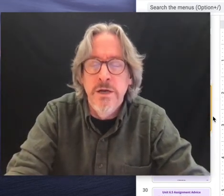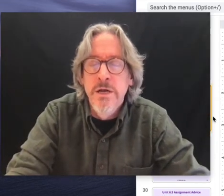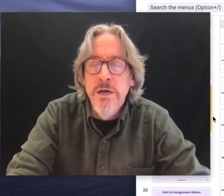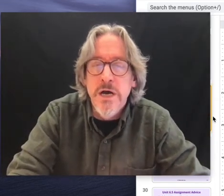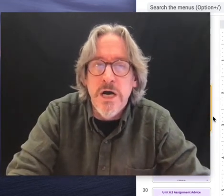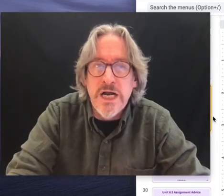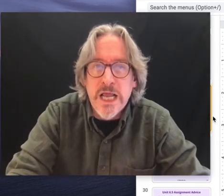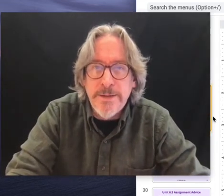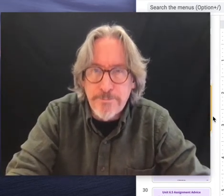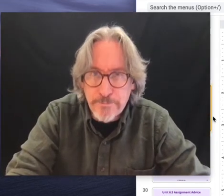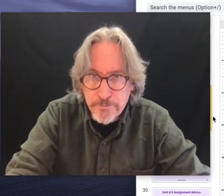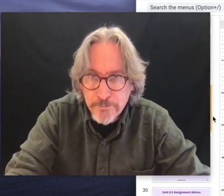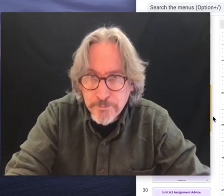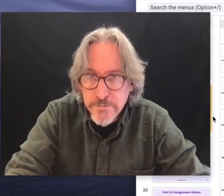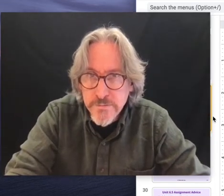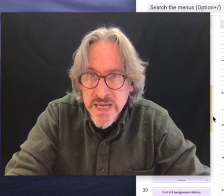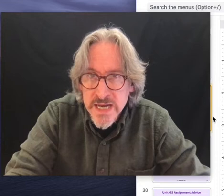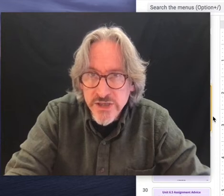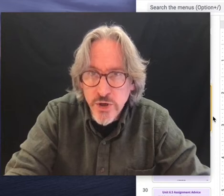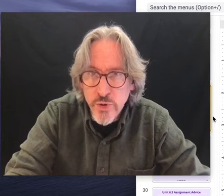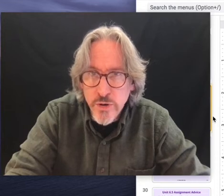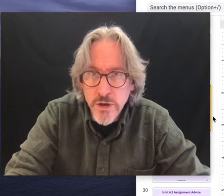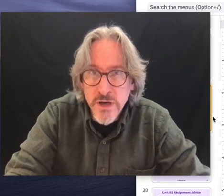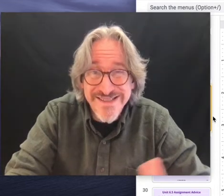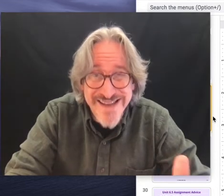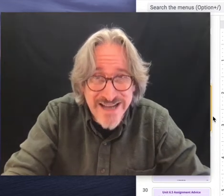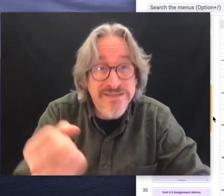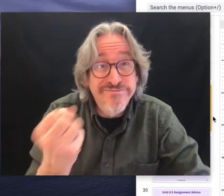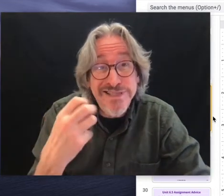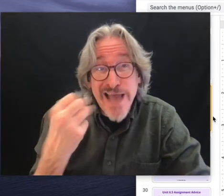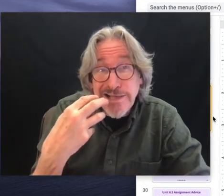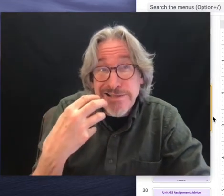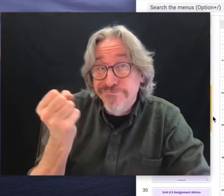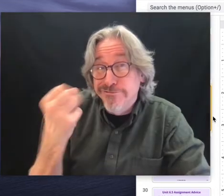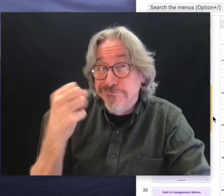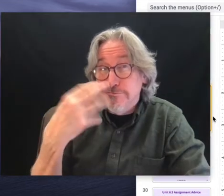on online. So snacks,